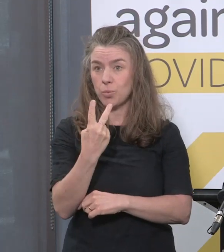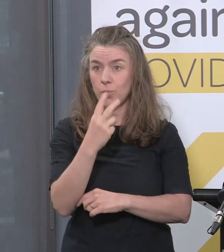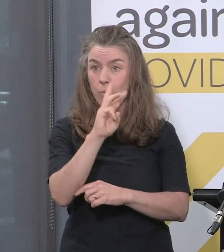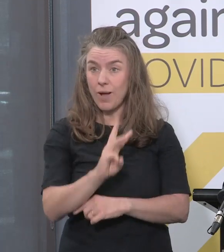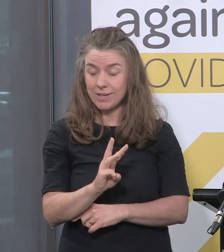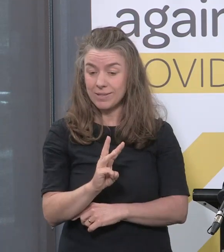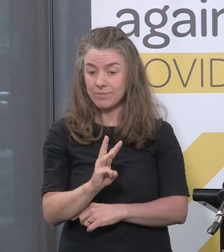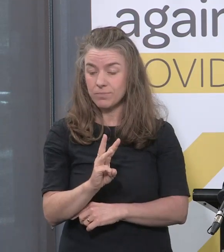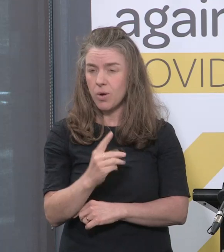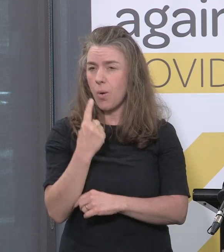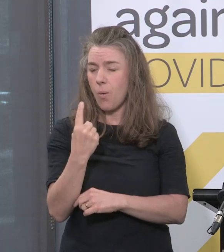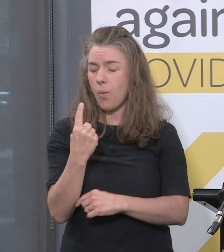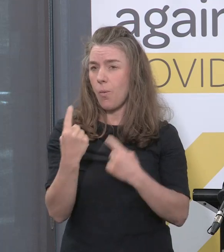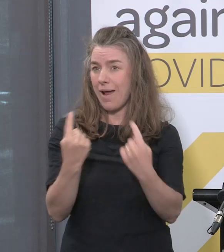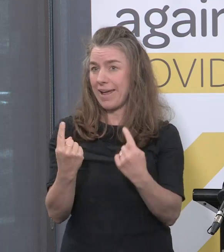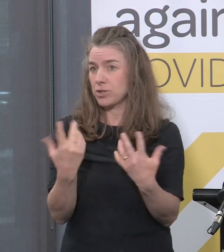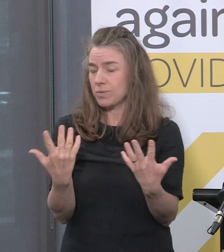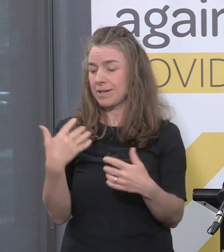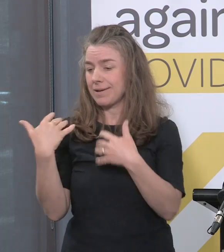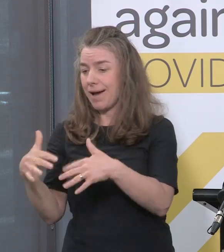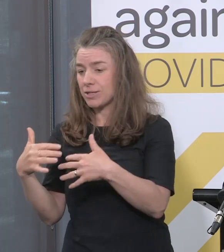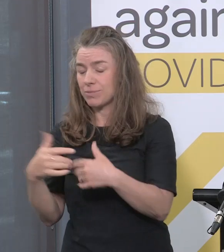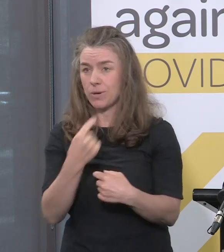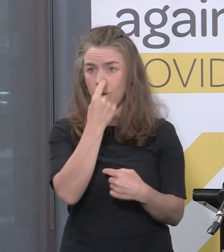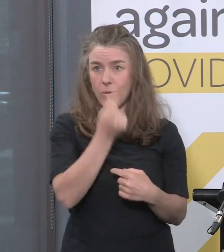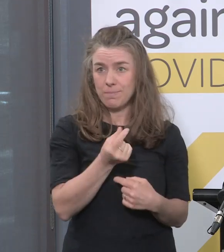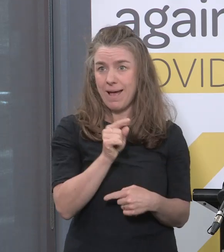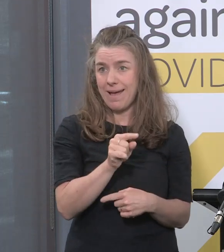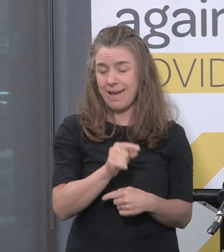region, and 1 each in Canterbury and Hawke's Bay.